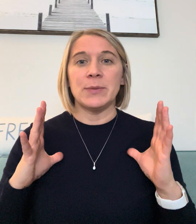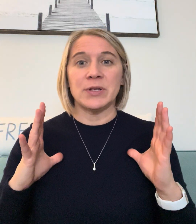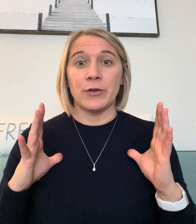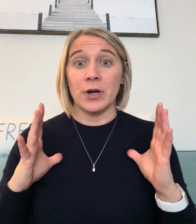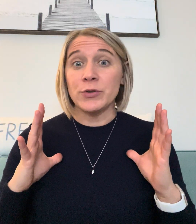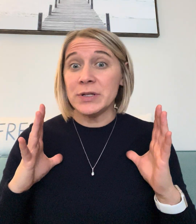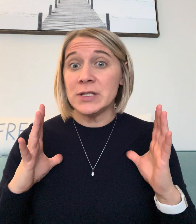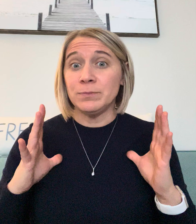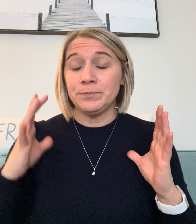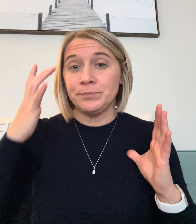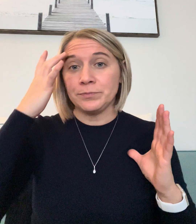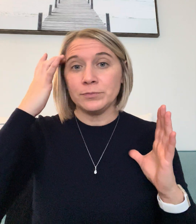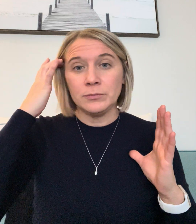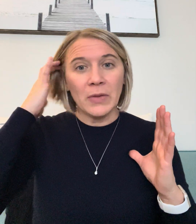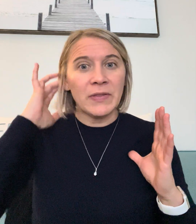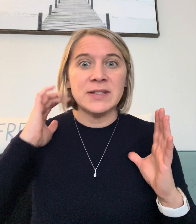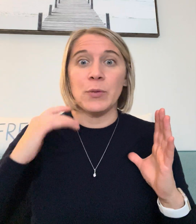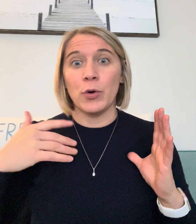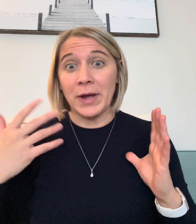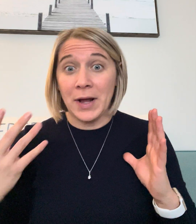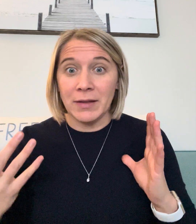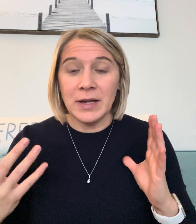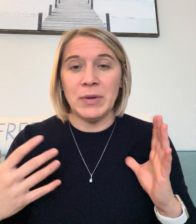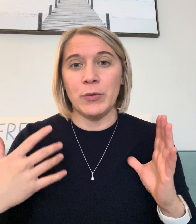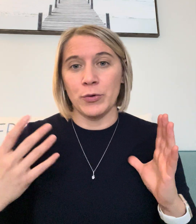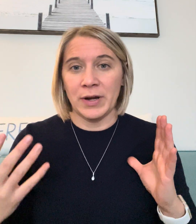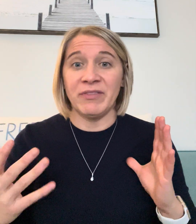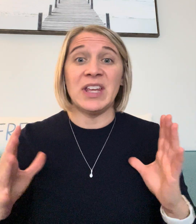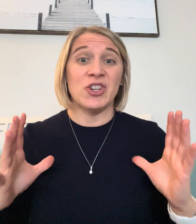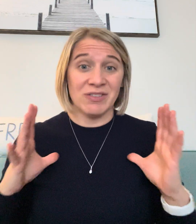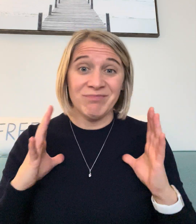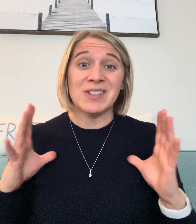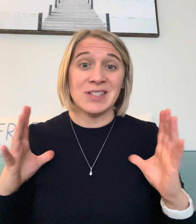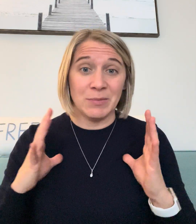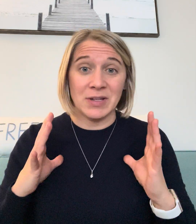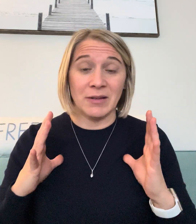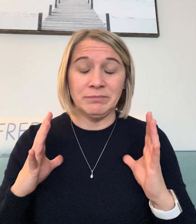in other countries, they say we're going on holiday, meaning we're going on vacation. Same sign.